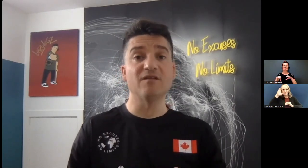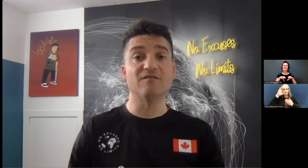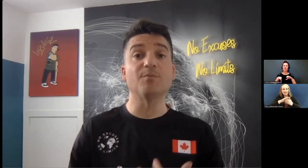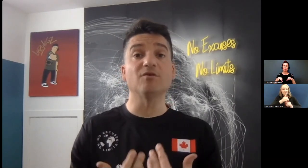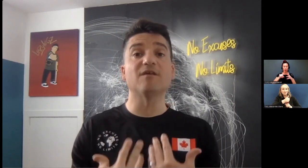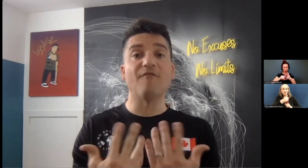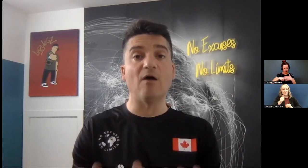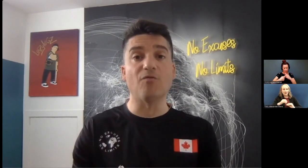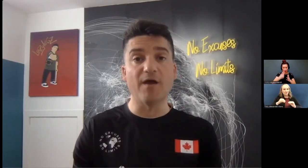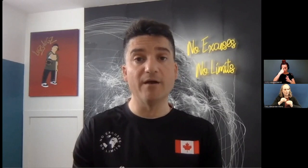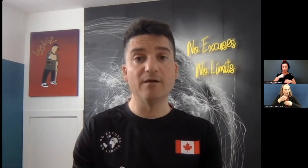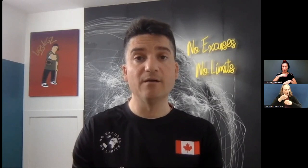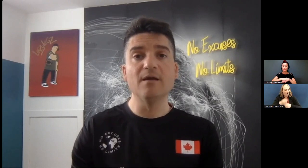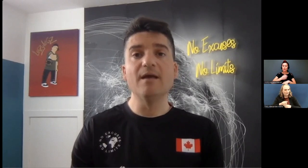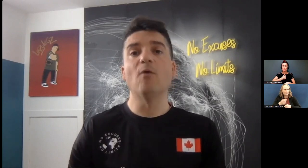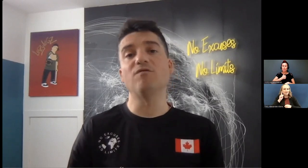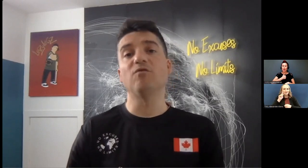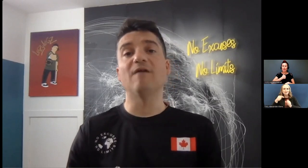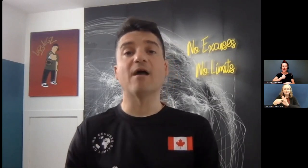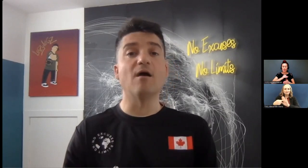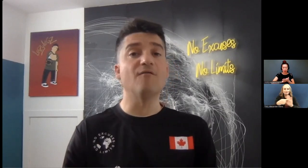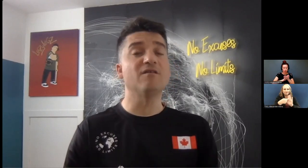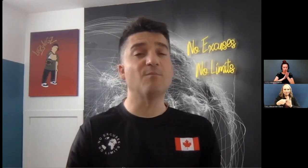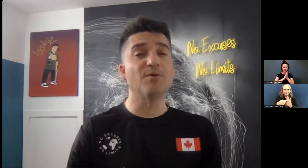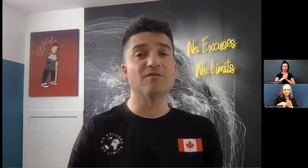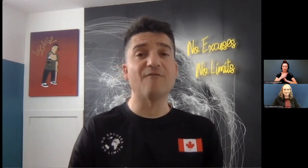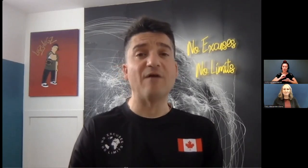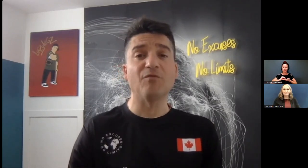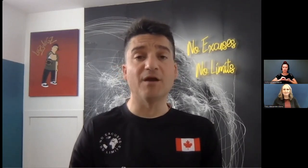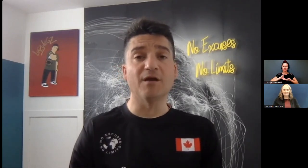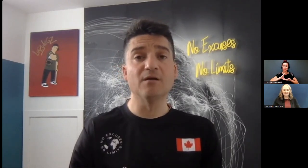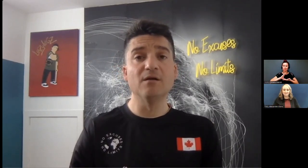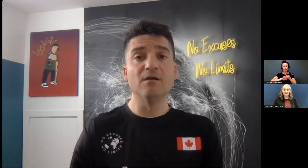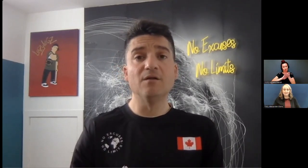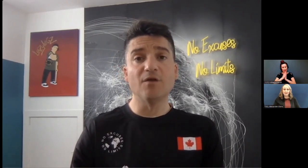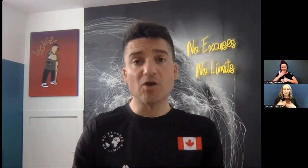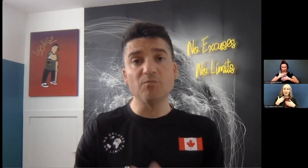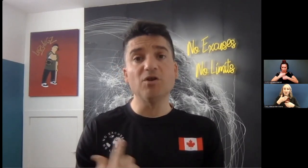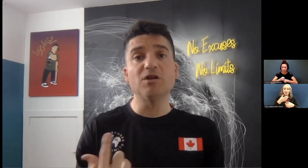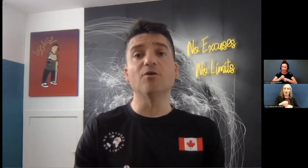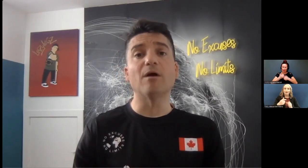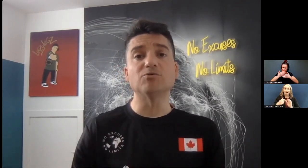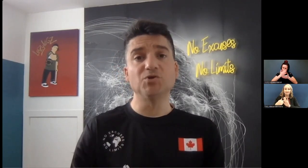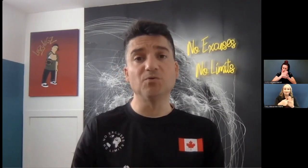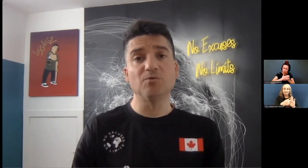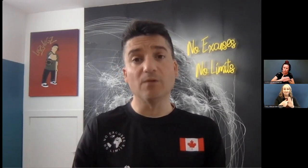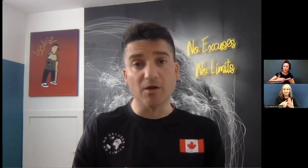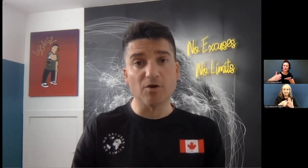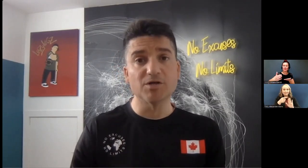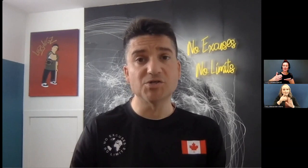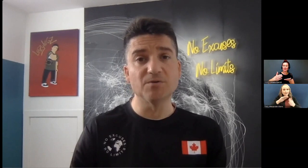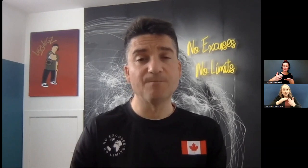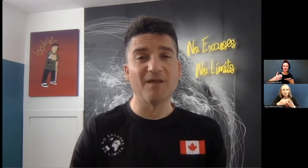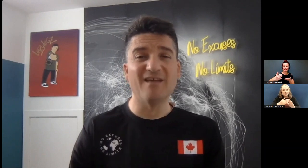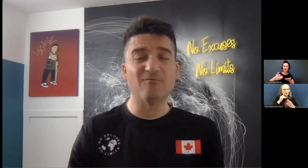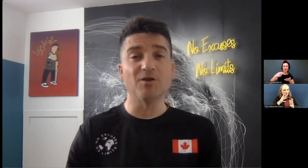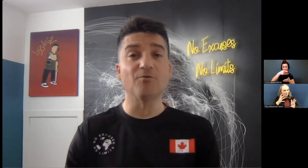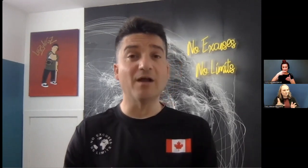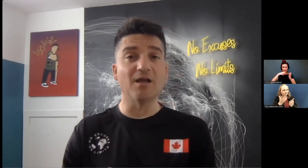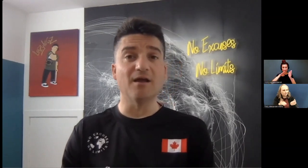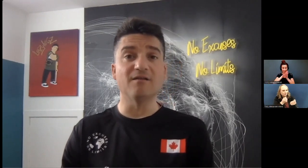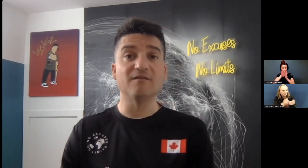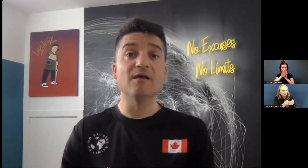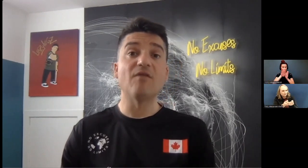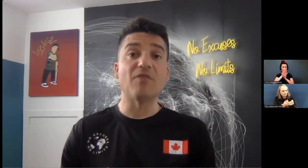that confidence to put yourself out there. And once you have that confidence to put yourself out there, the community around you will encourage you. And that's